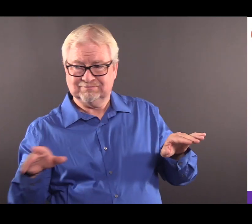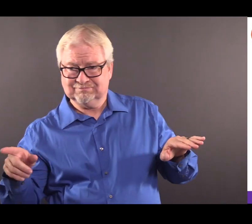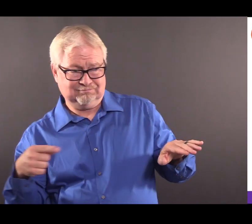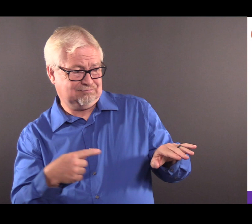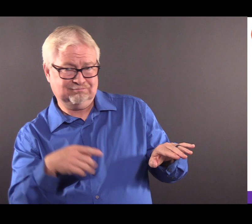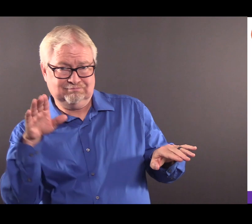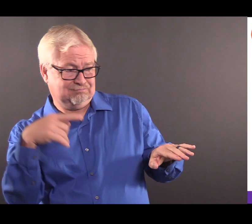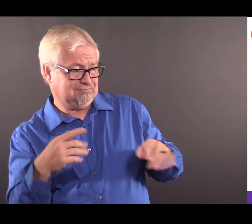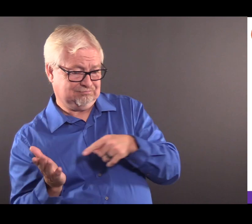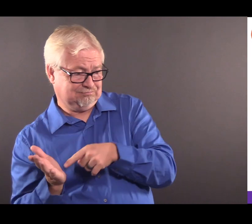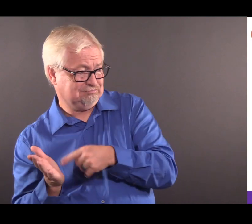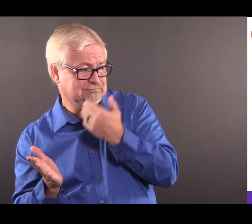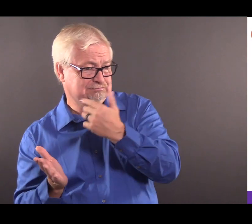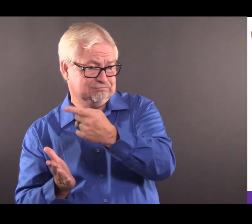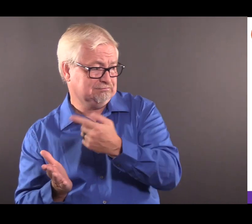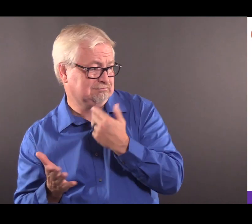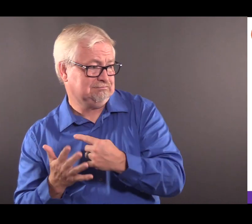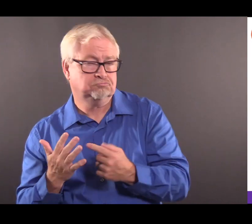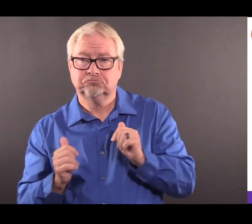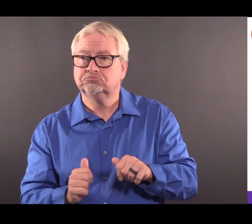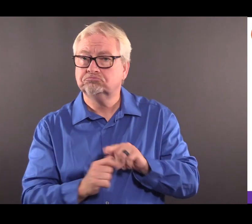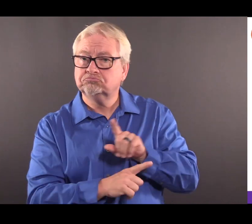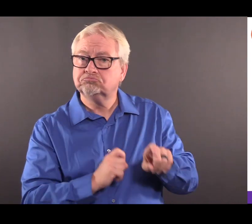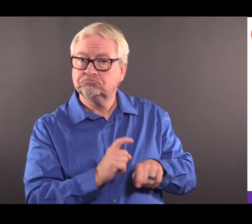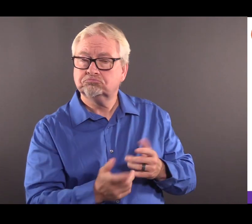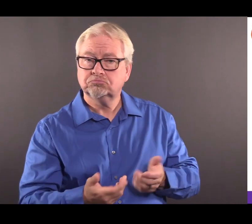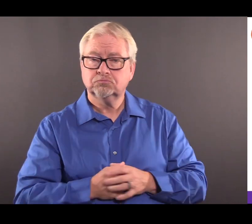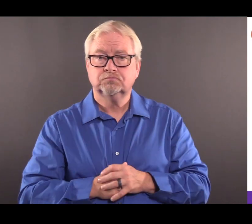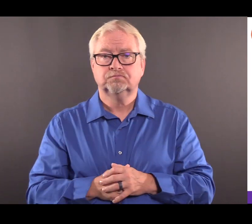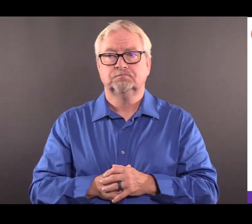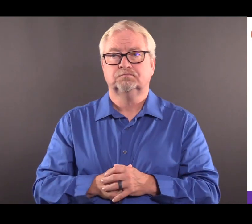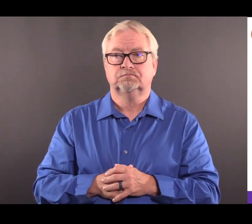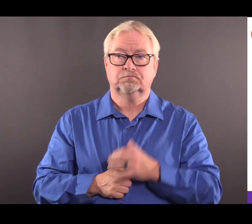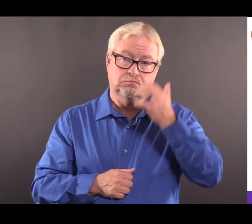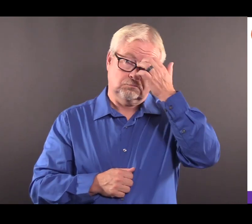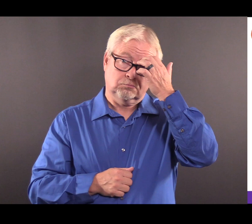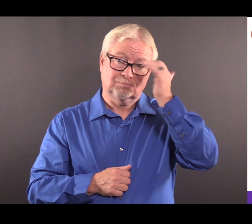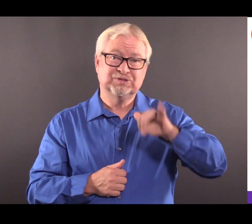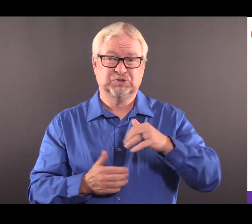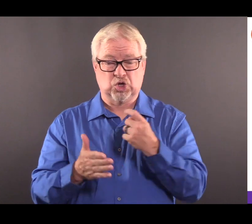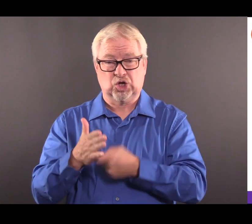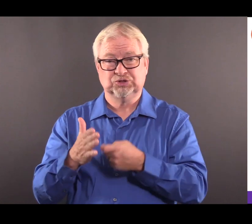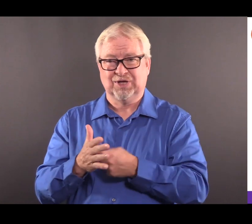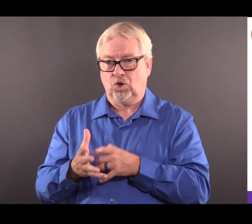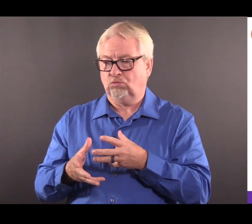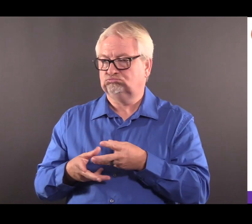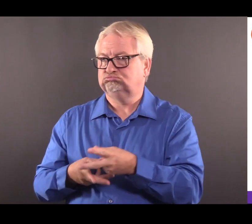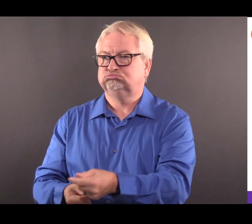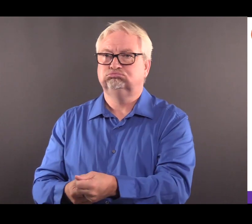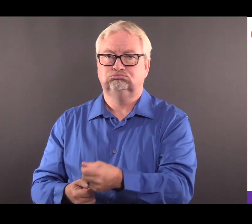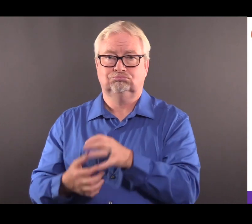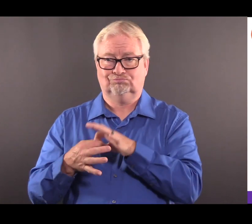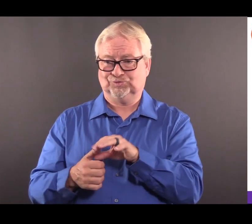in making this determination and ultimately must do so. There can be